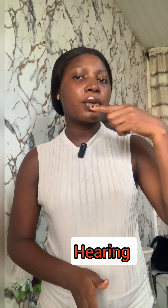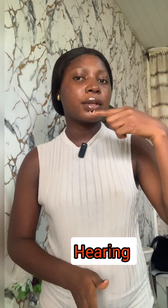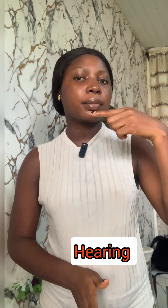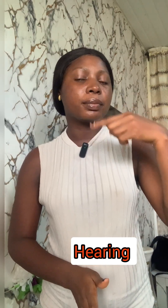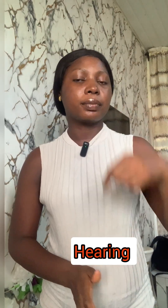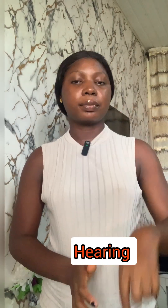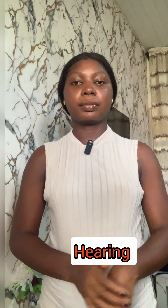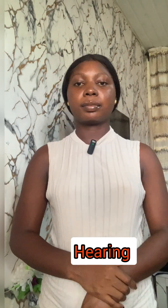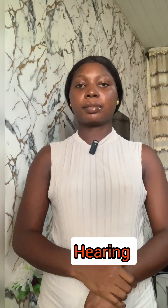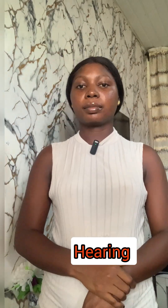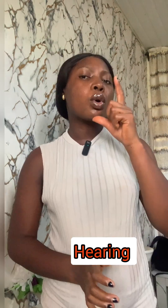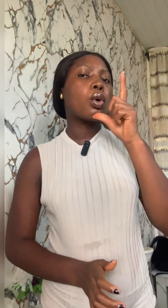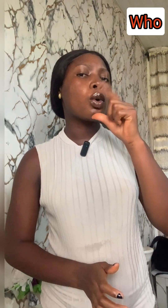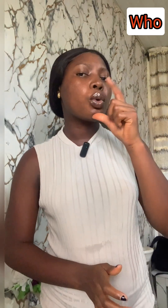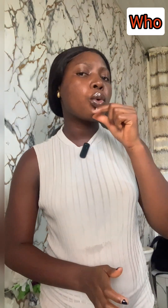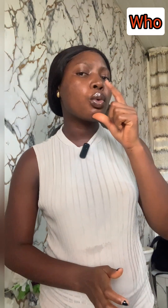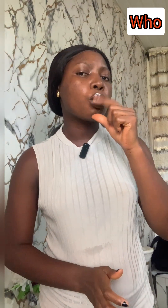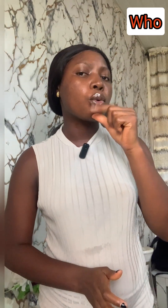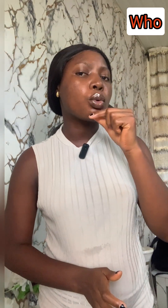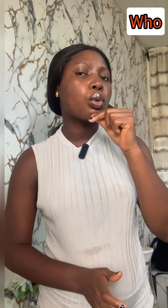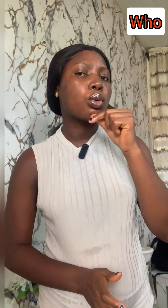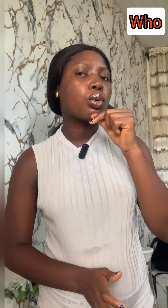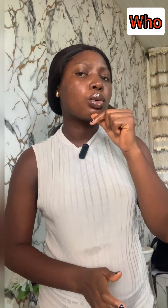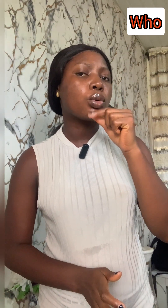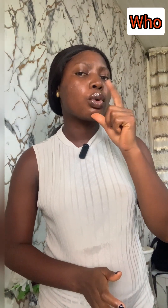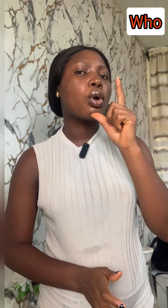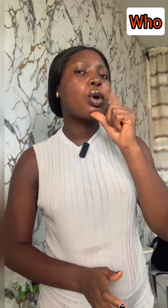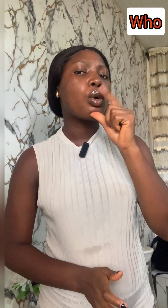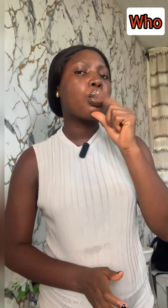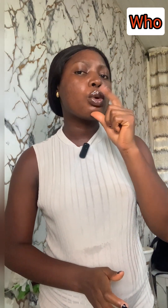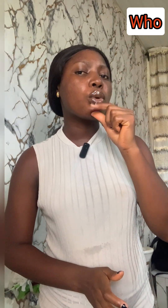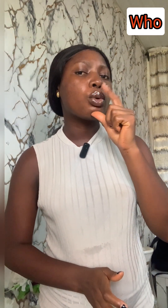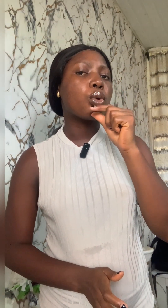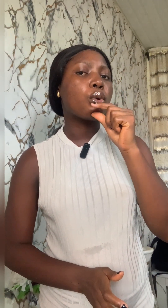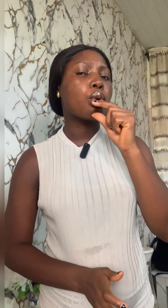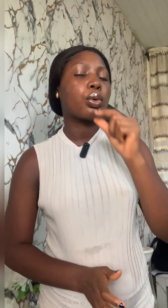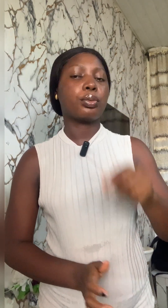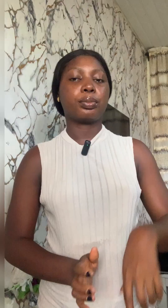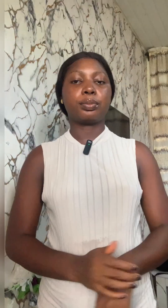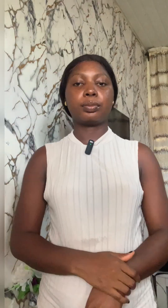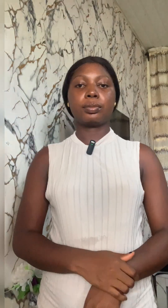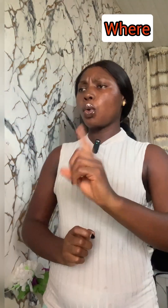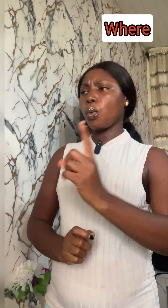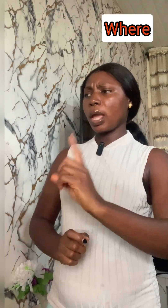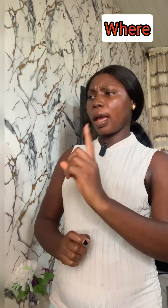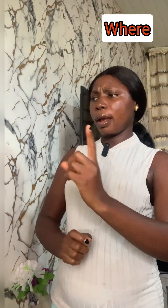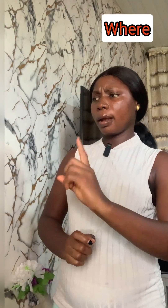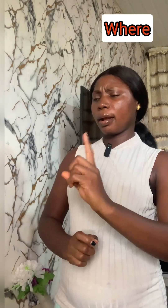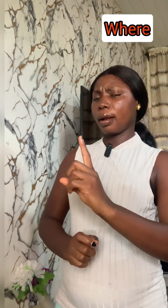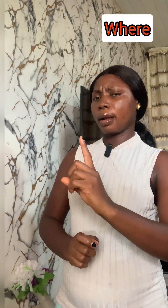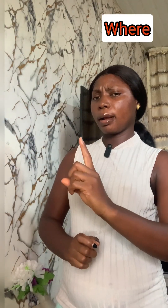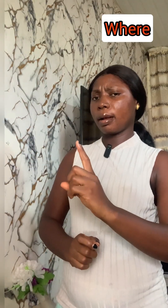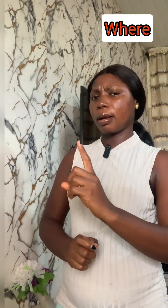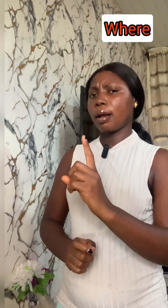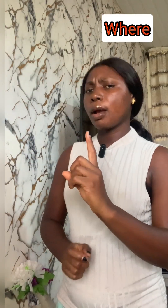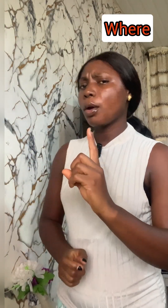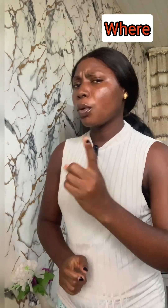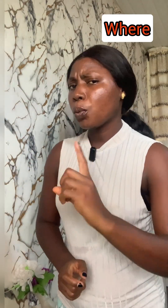Hearing. Who. Who. Where.